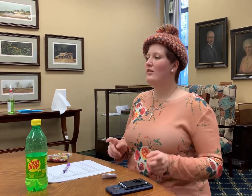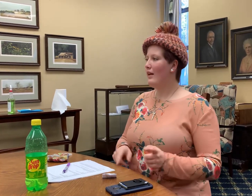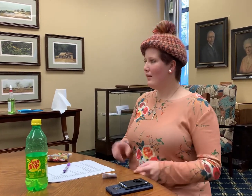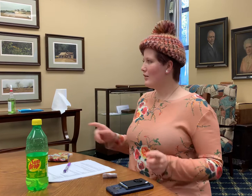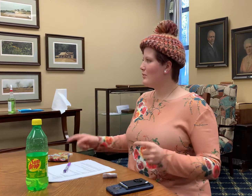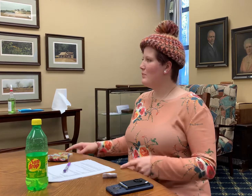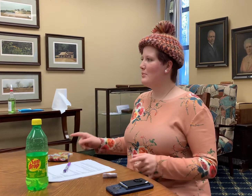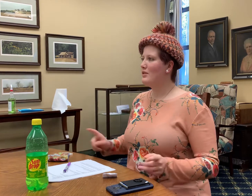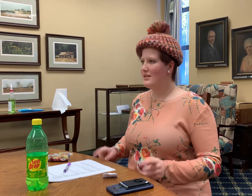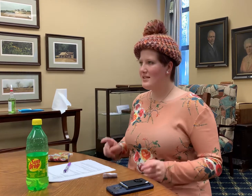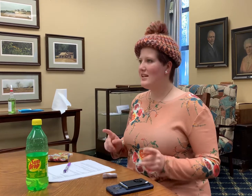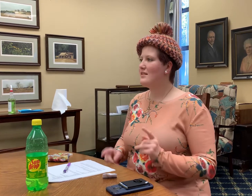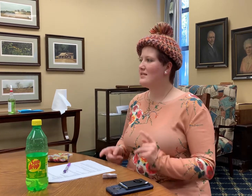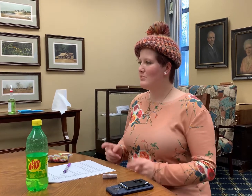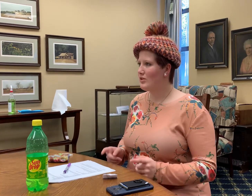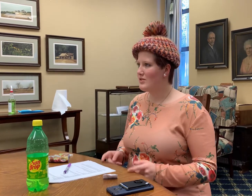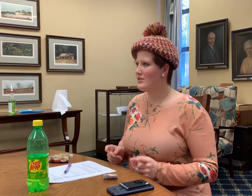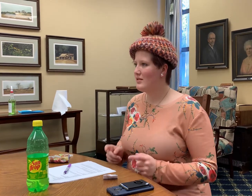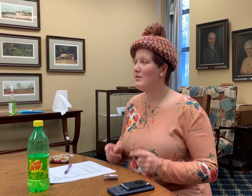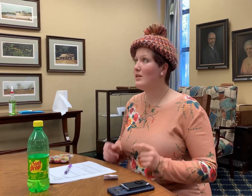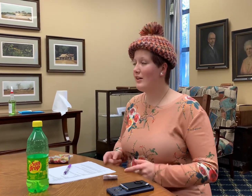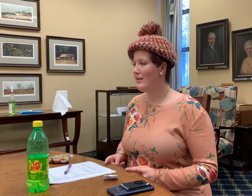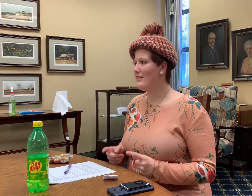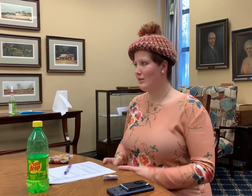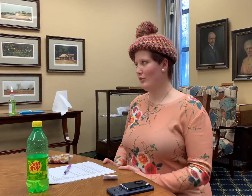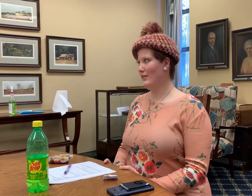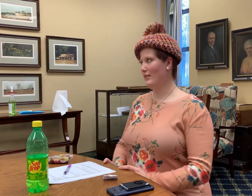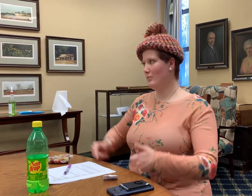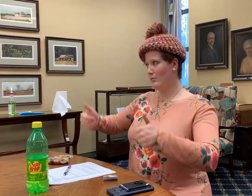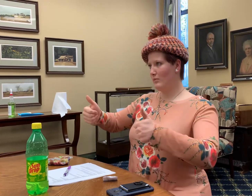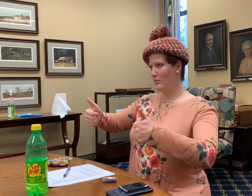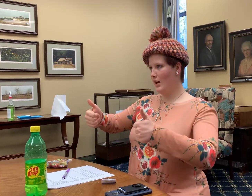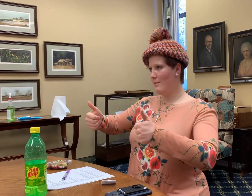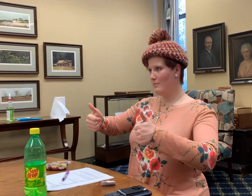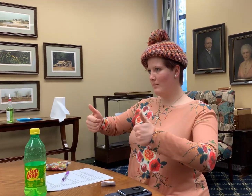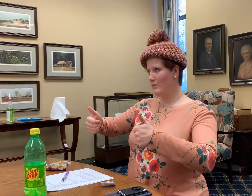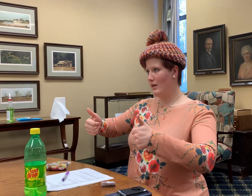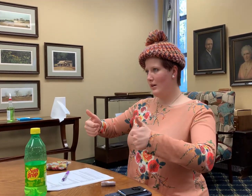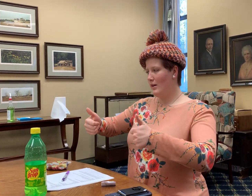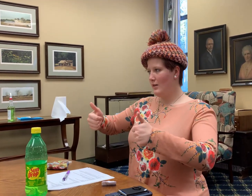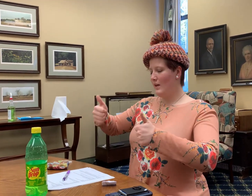other people can see the similarities and differences, okay? So that's your